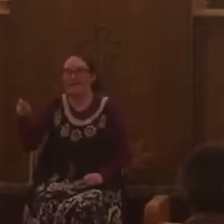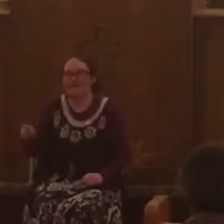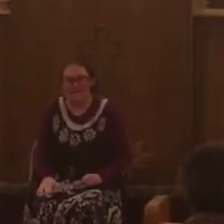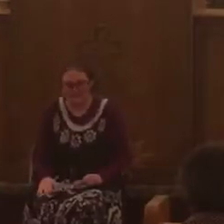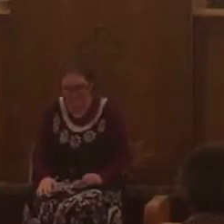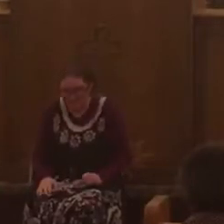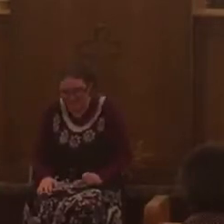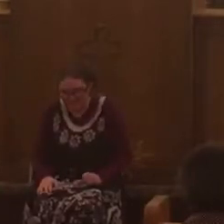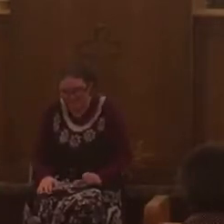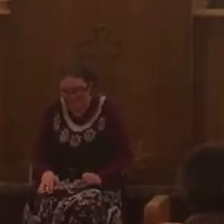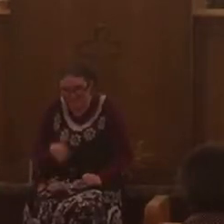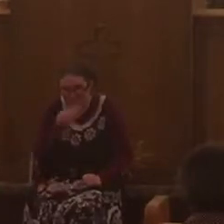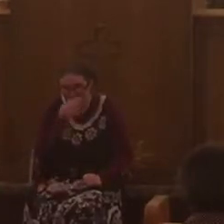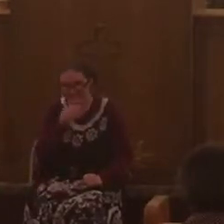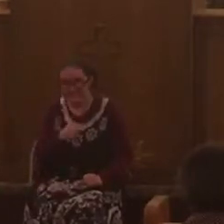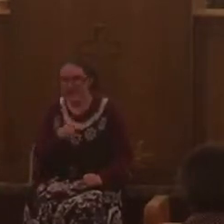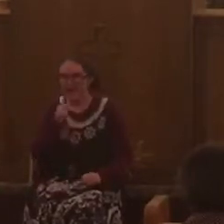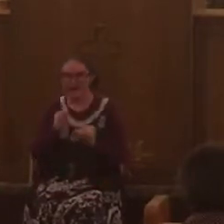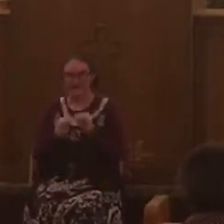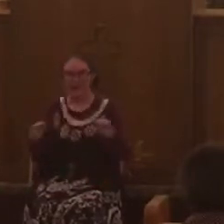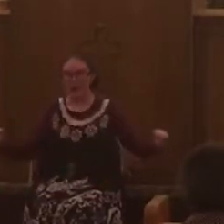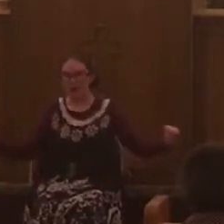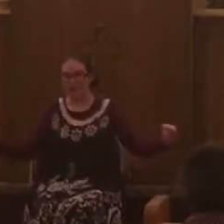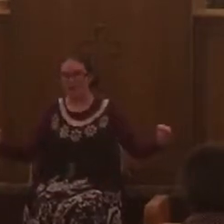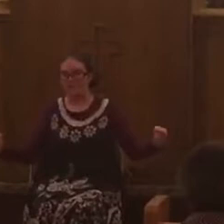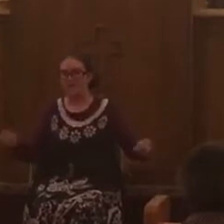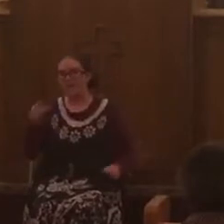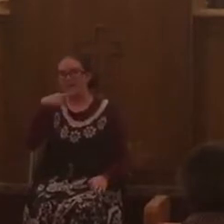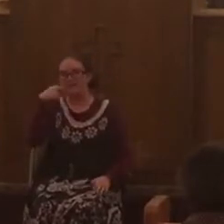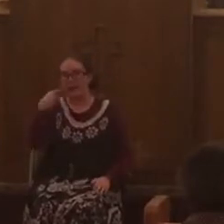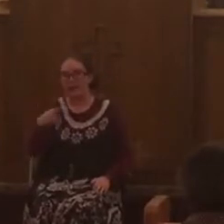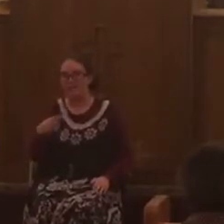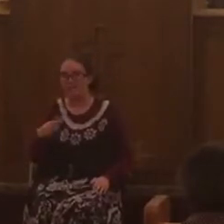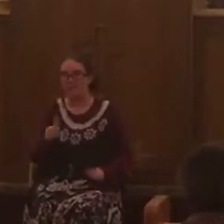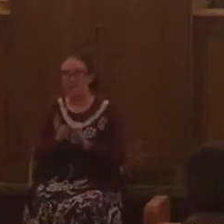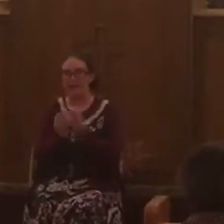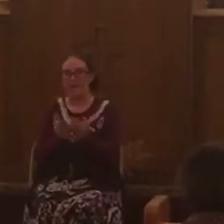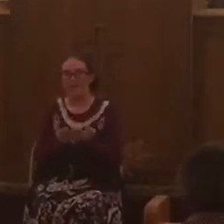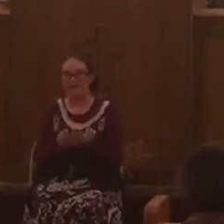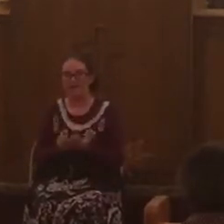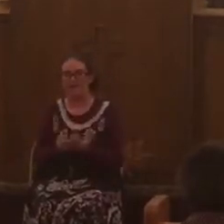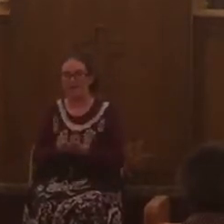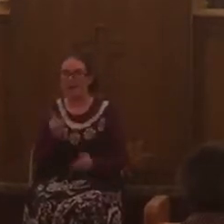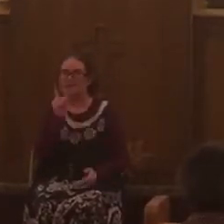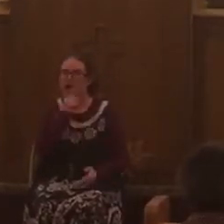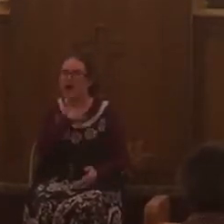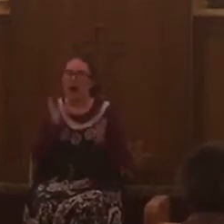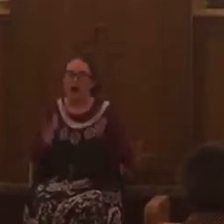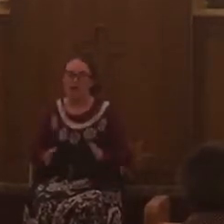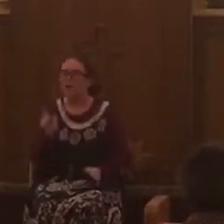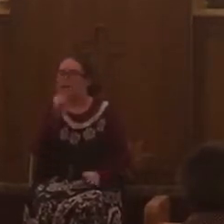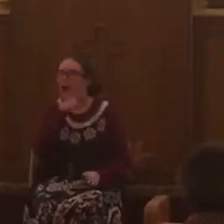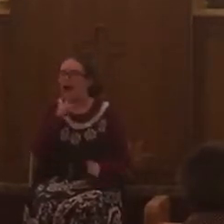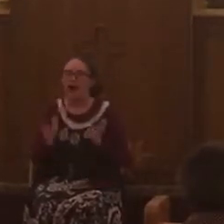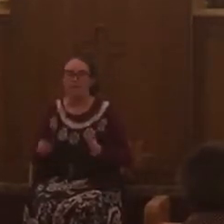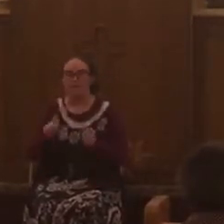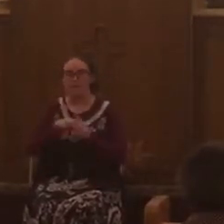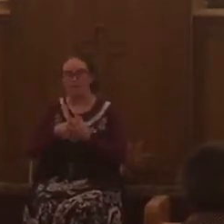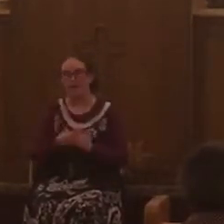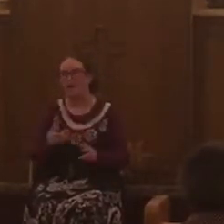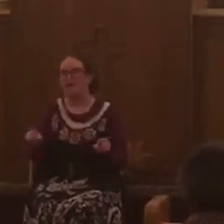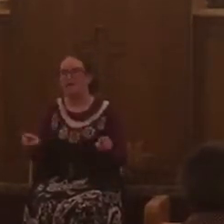there is to him? Come on. Can I tell you, the Bible says he's the prince of the power of the air. That ought to tell you he's